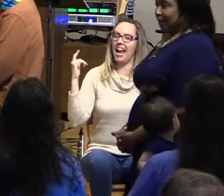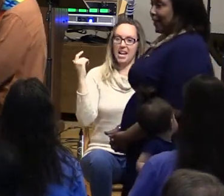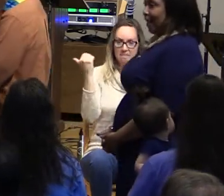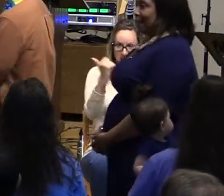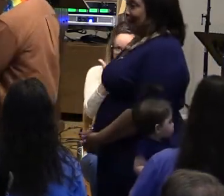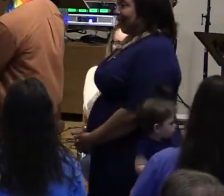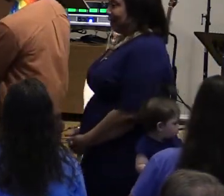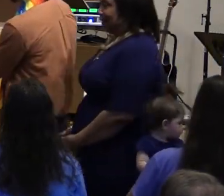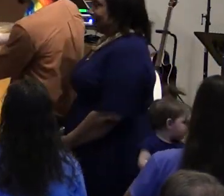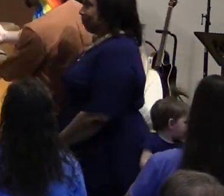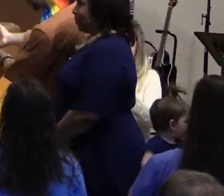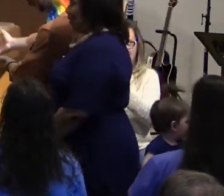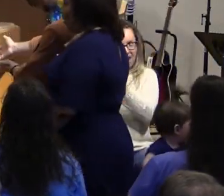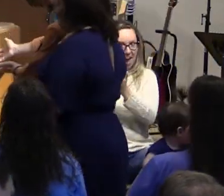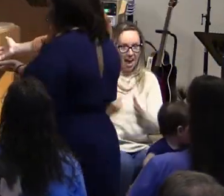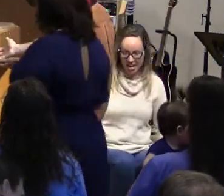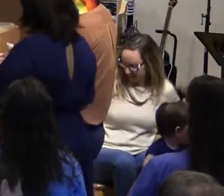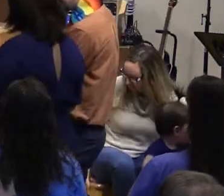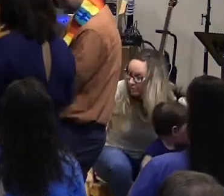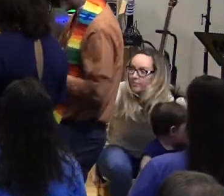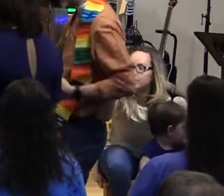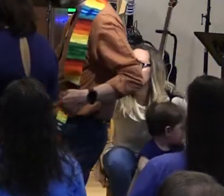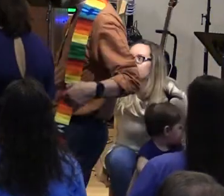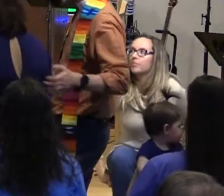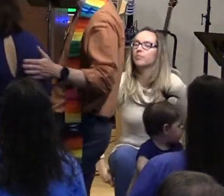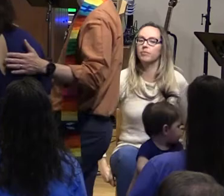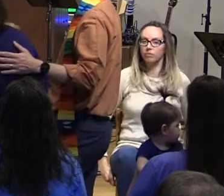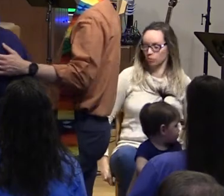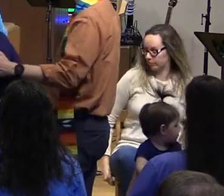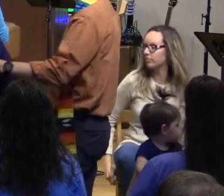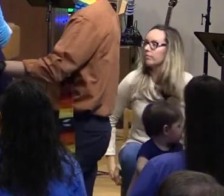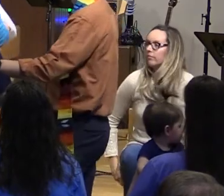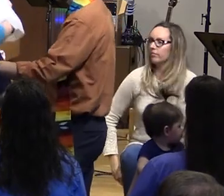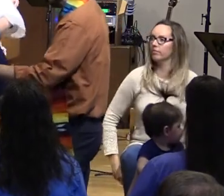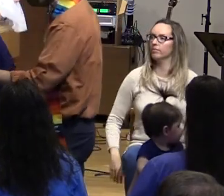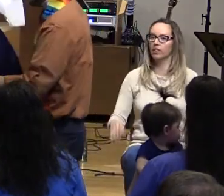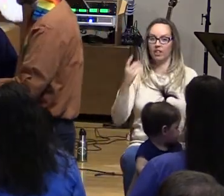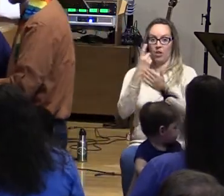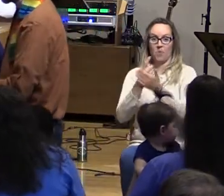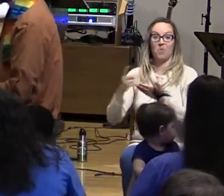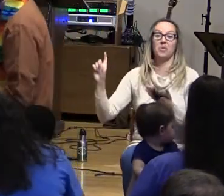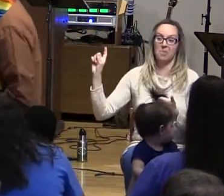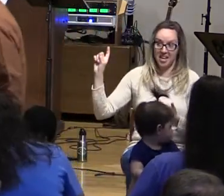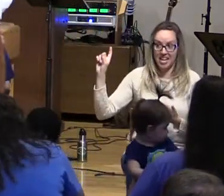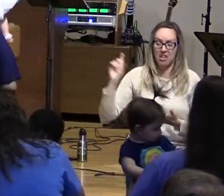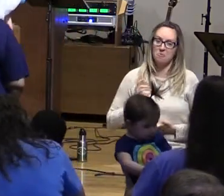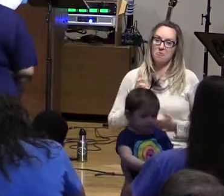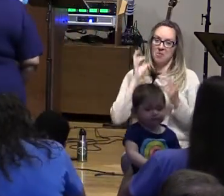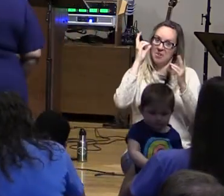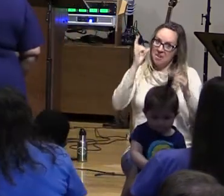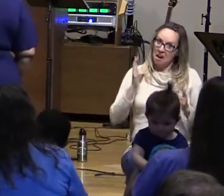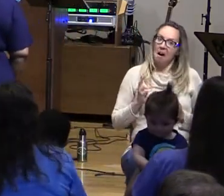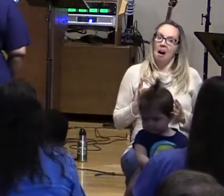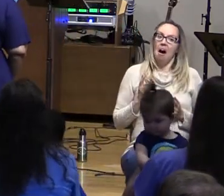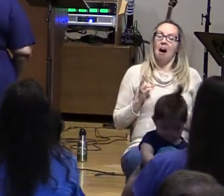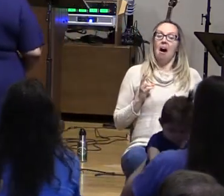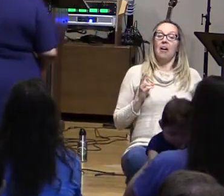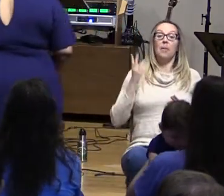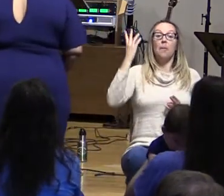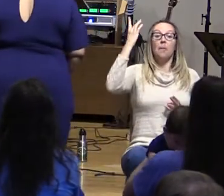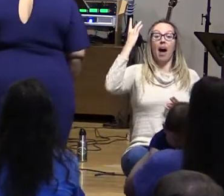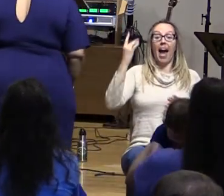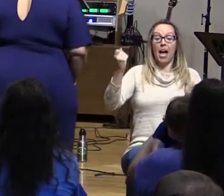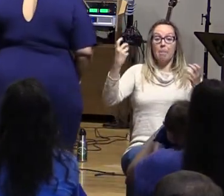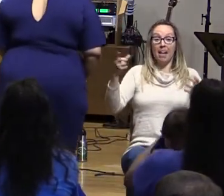amen. Please come on up. So this past week had the very distinct honor and blessing of being present with many